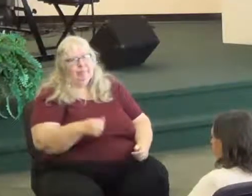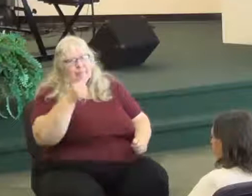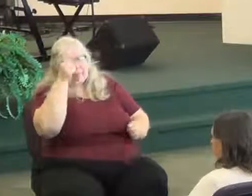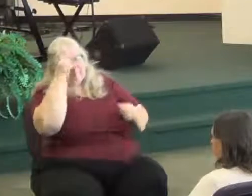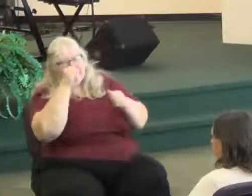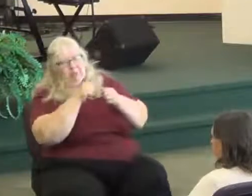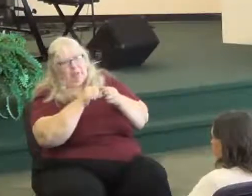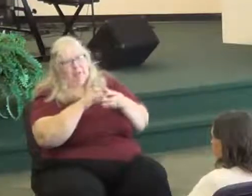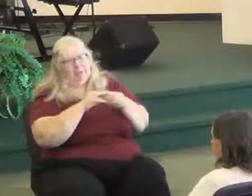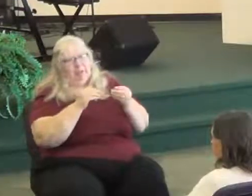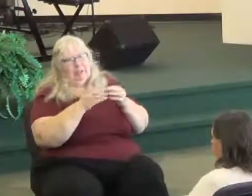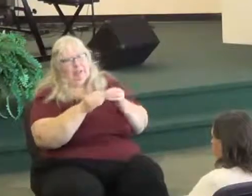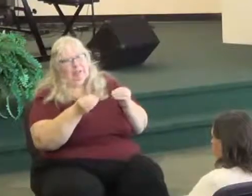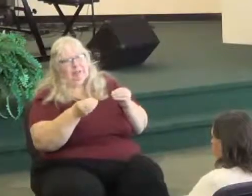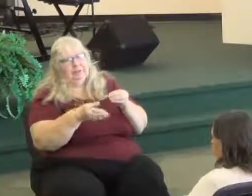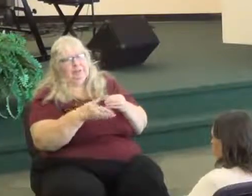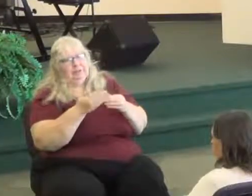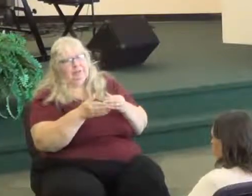And it's pretty easy to see